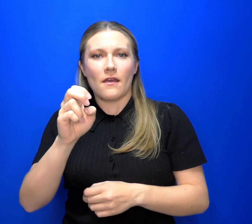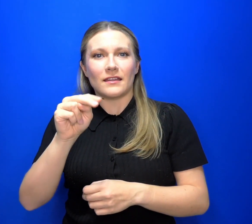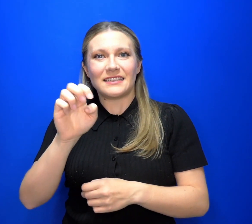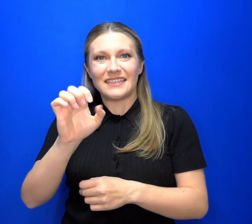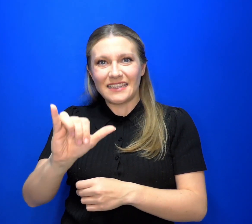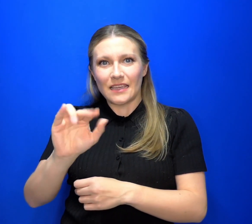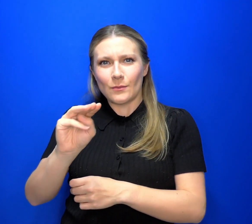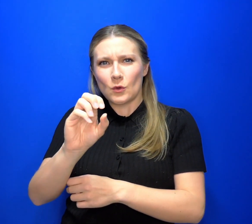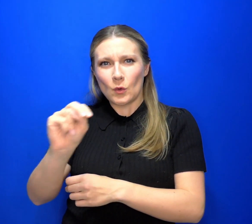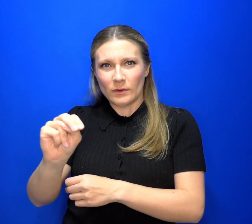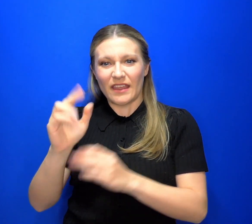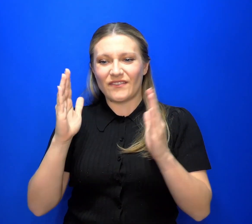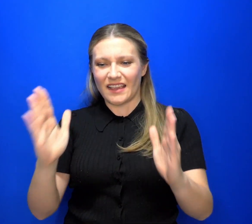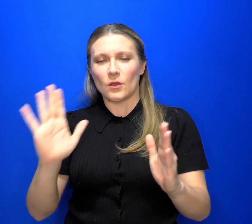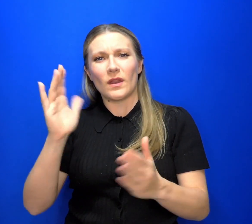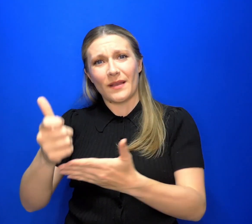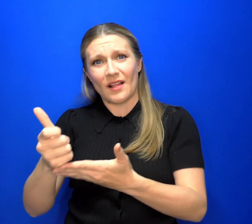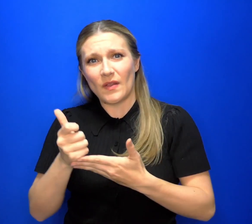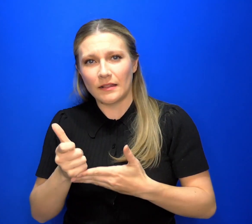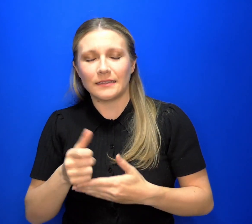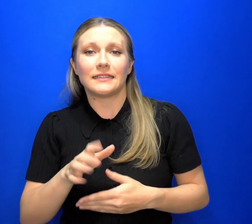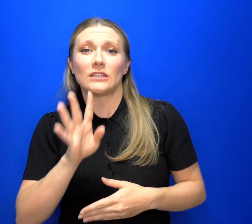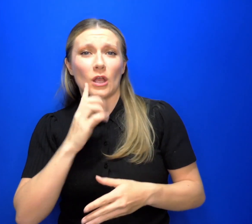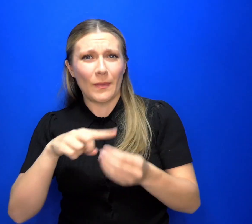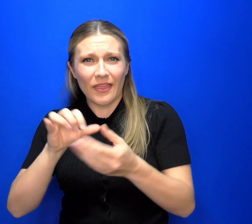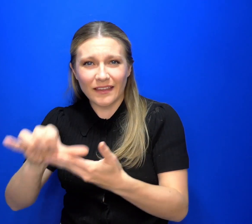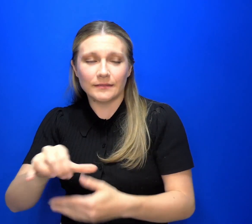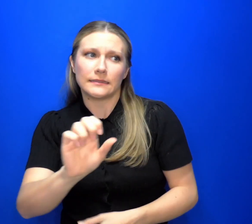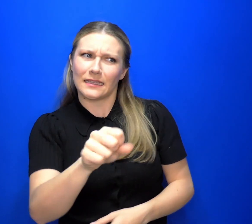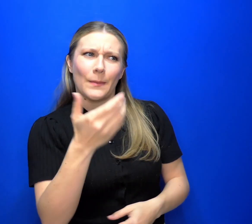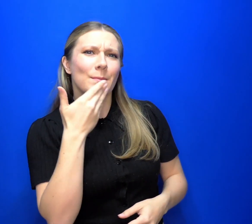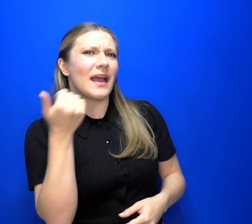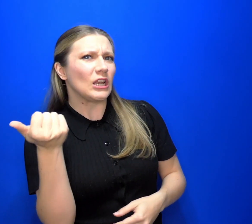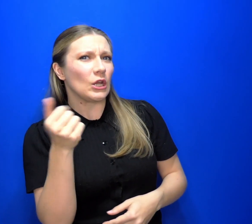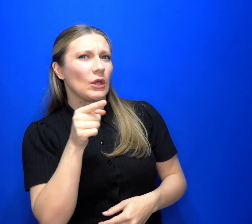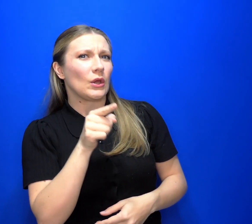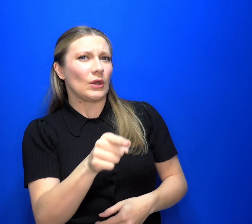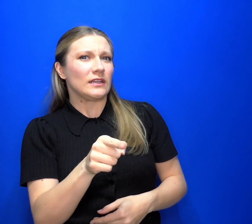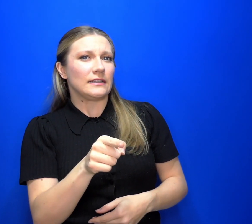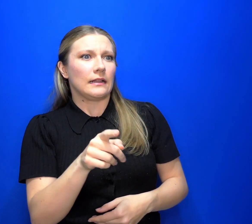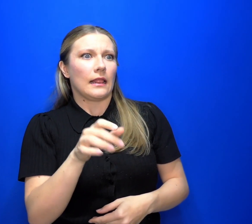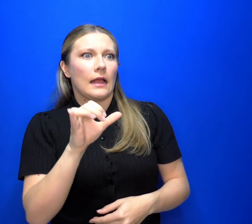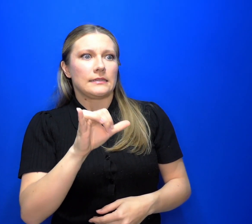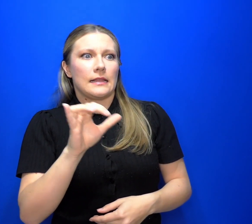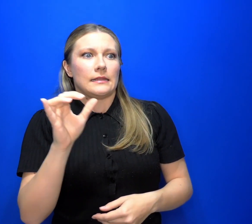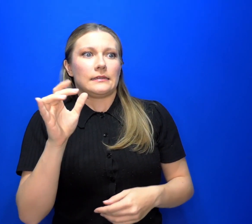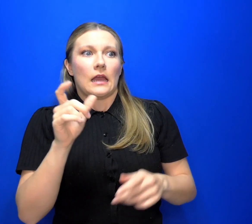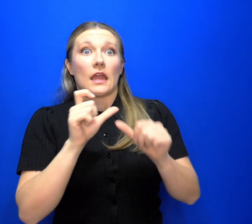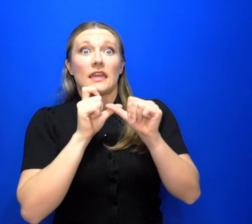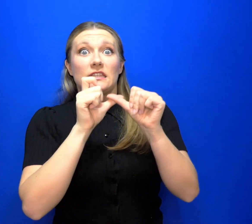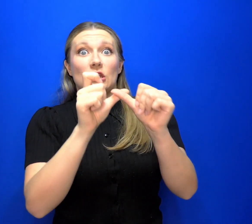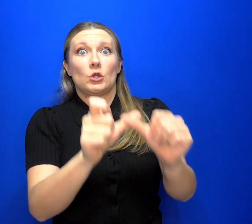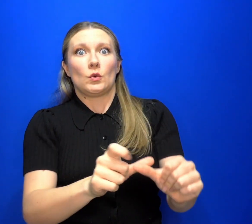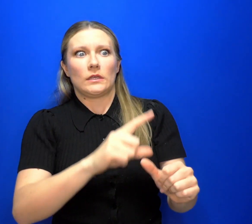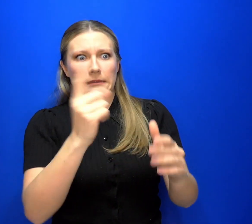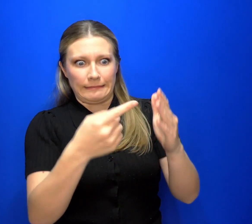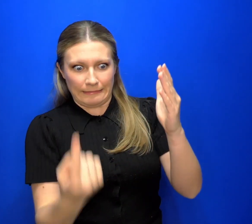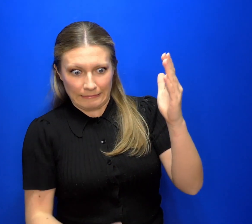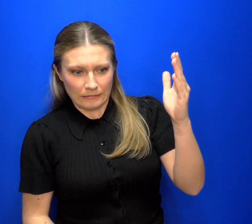Let's talk about what that is. Yeah. Better it's like a rabbit hole of consideration,